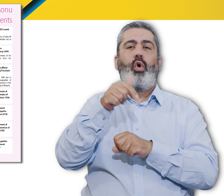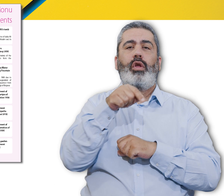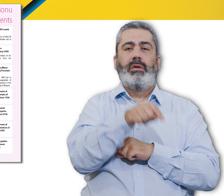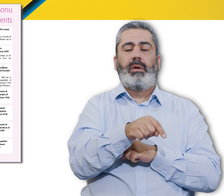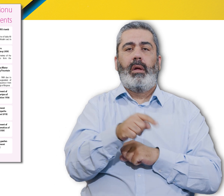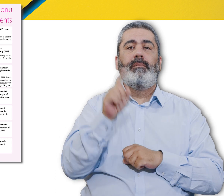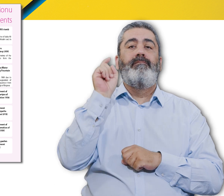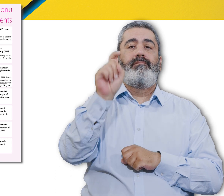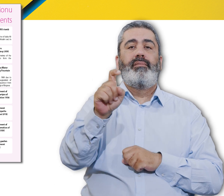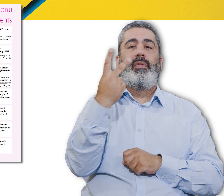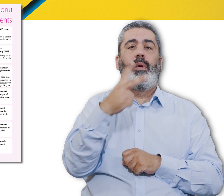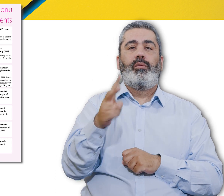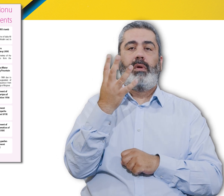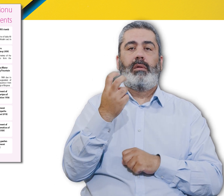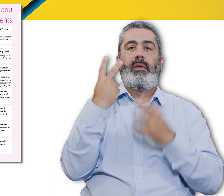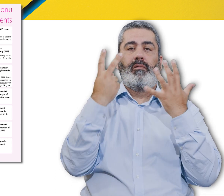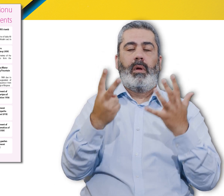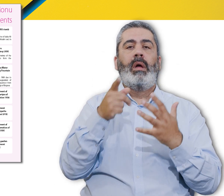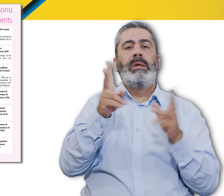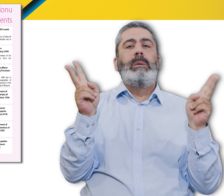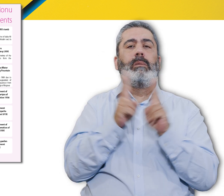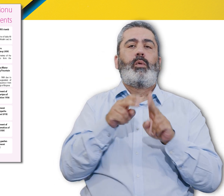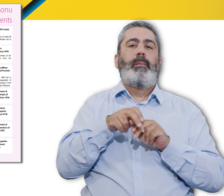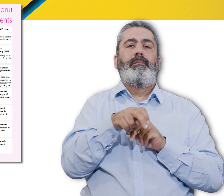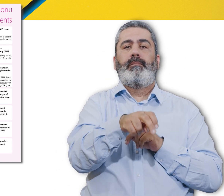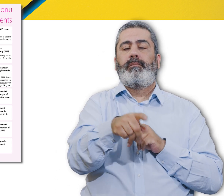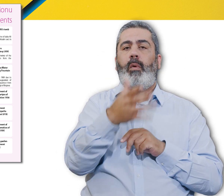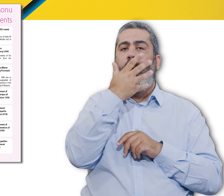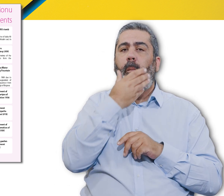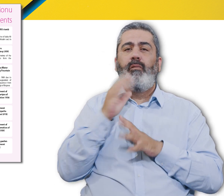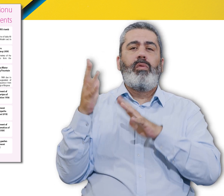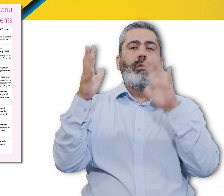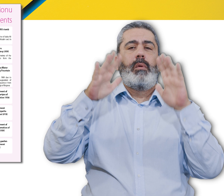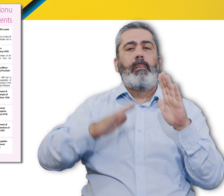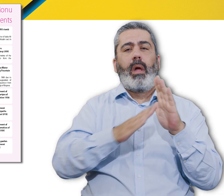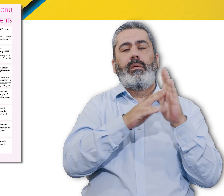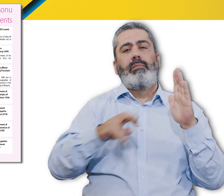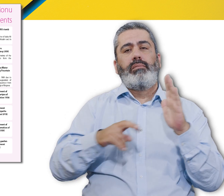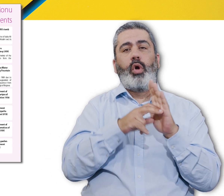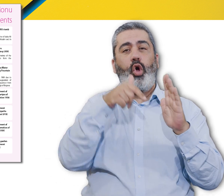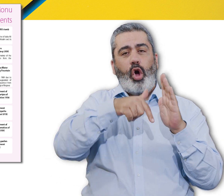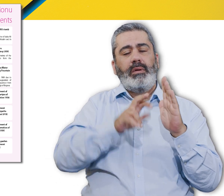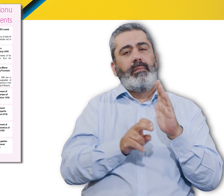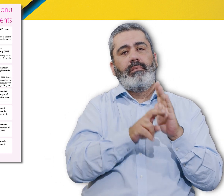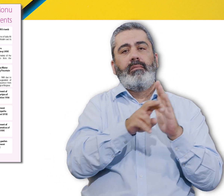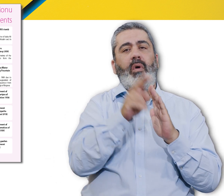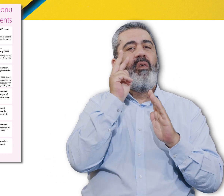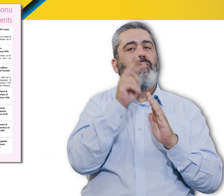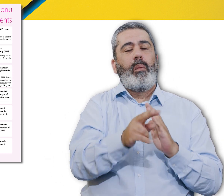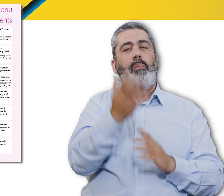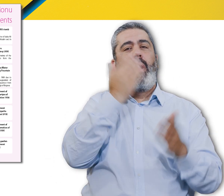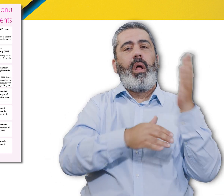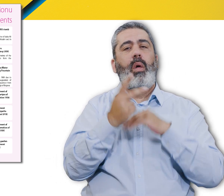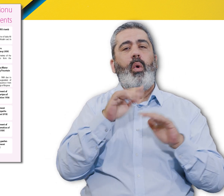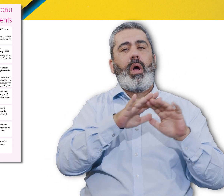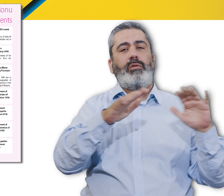Quarter. Section: Monuments. Baba Ali's tomb, number 40. The shrine of Baba Ali from the